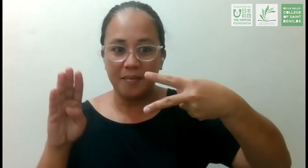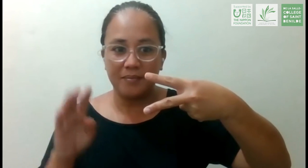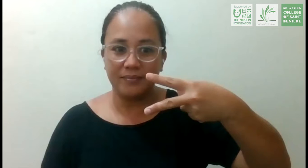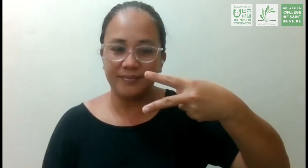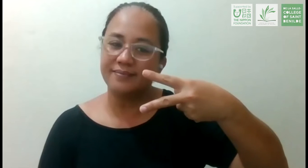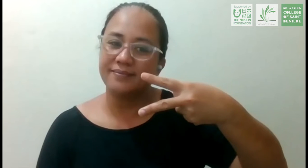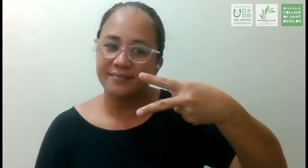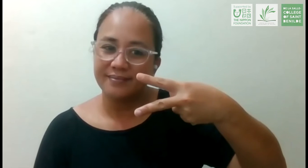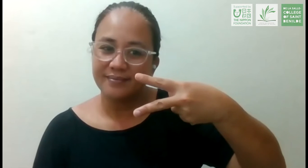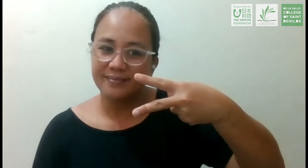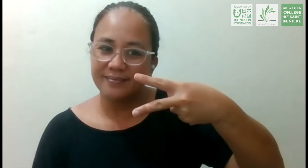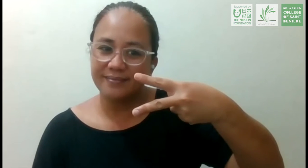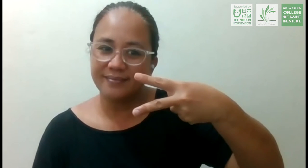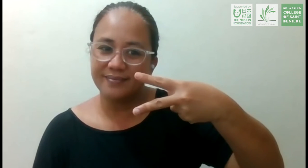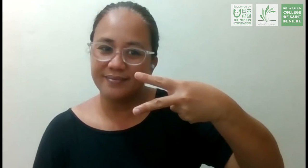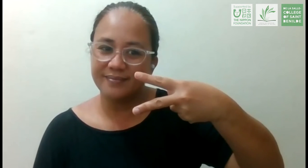I